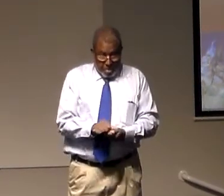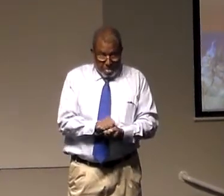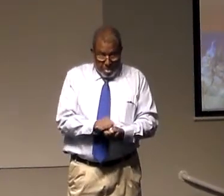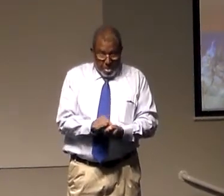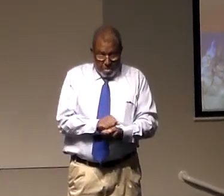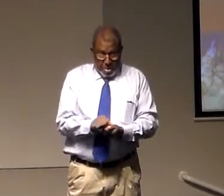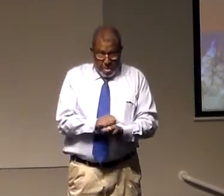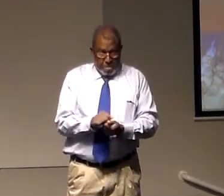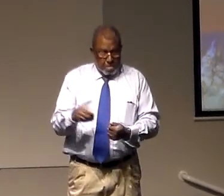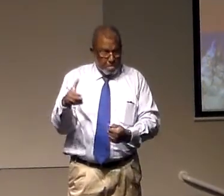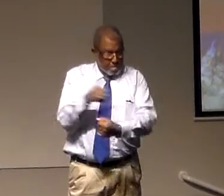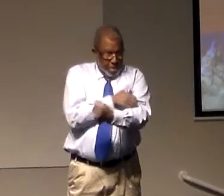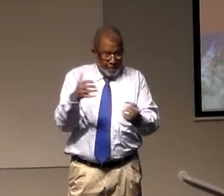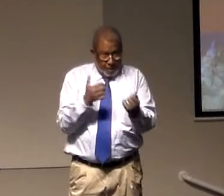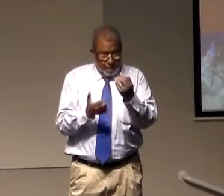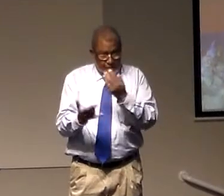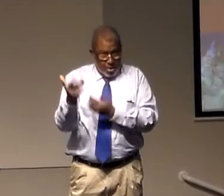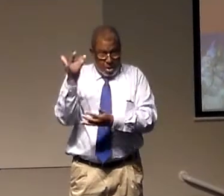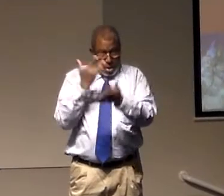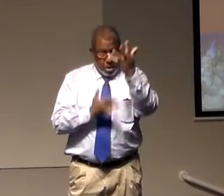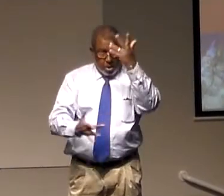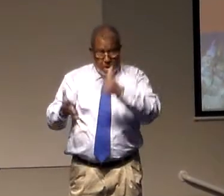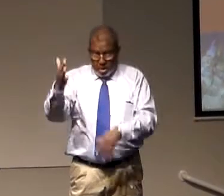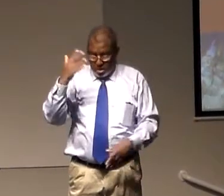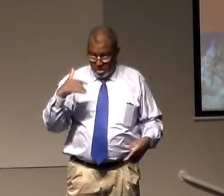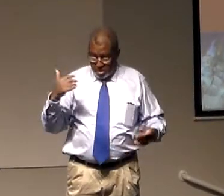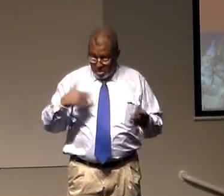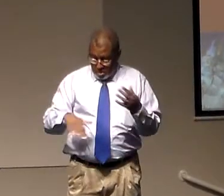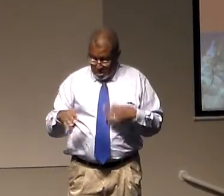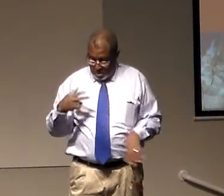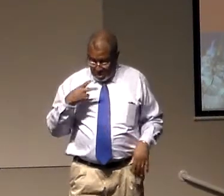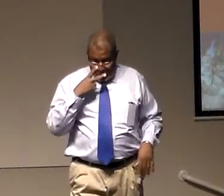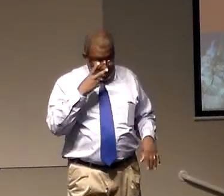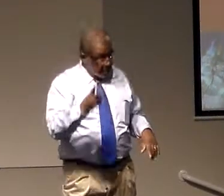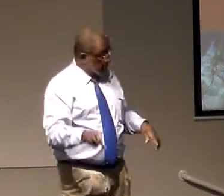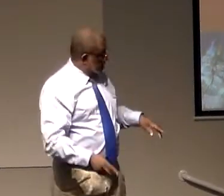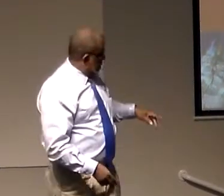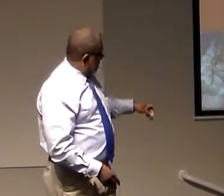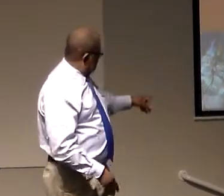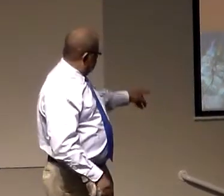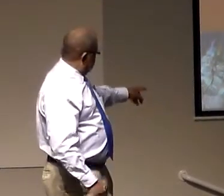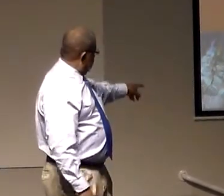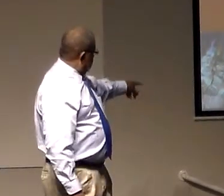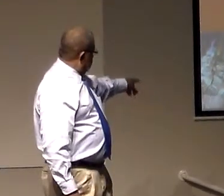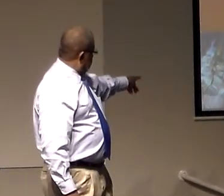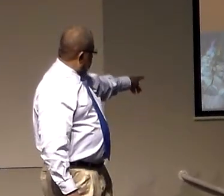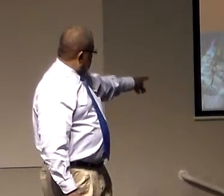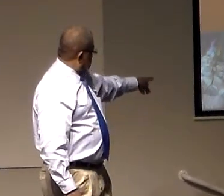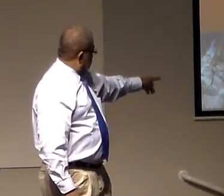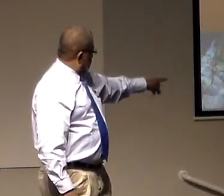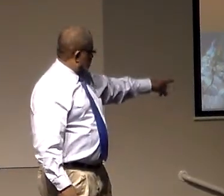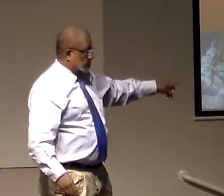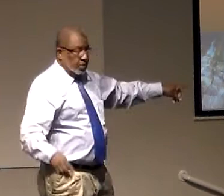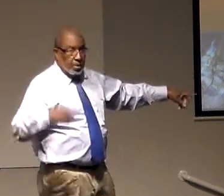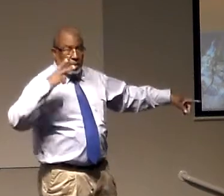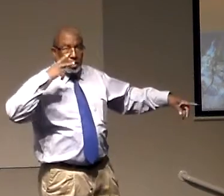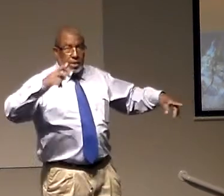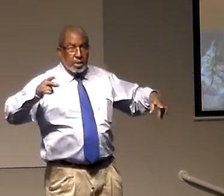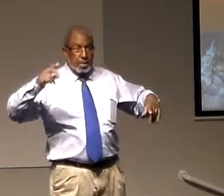you. He caused it to destroy that town. Look right there. See those people